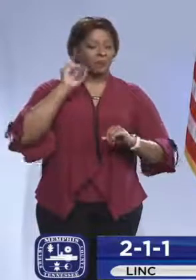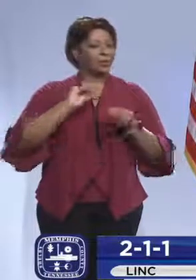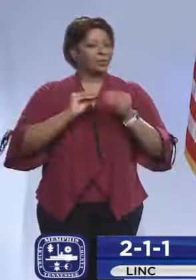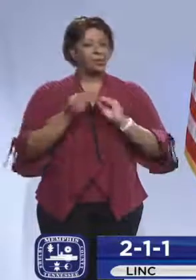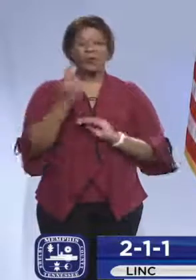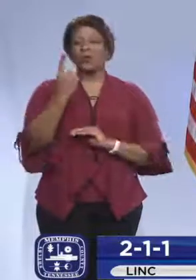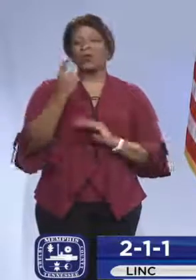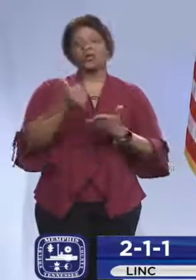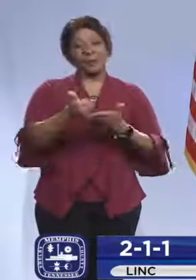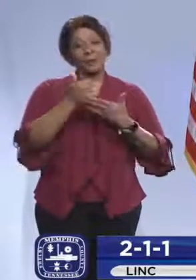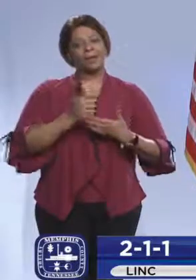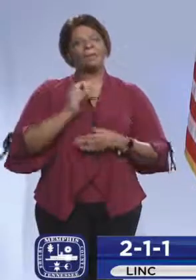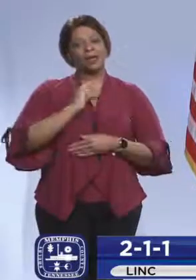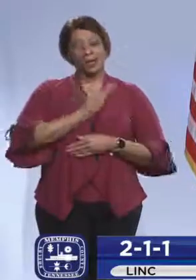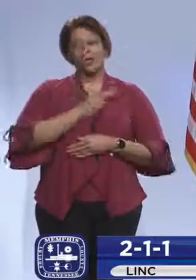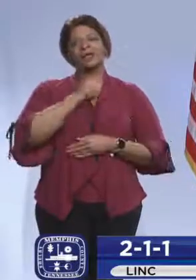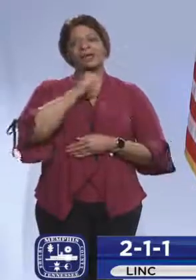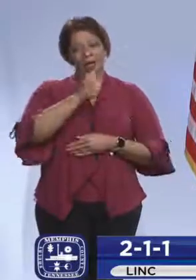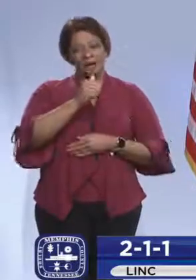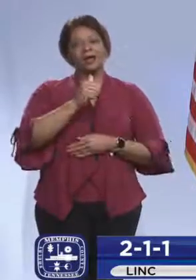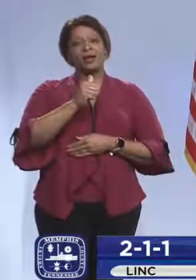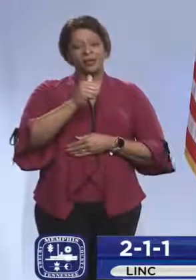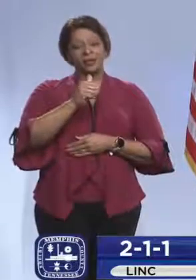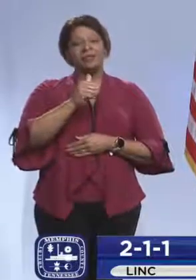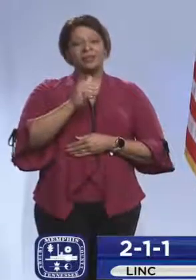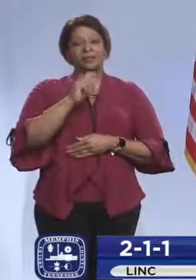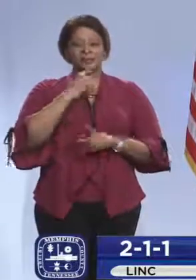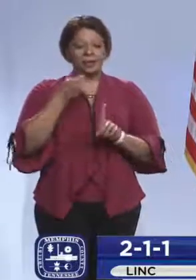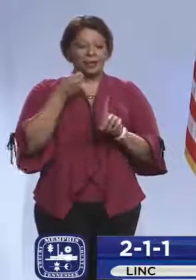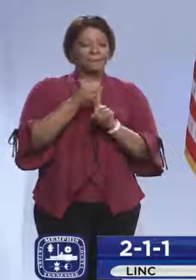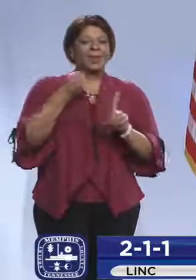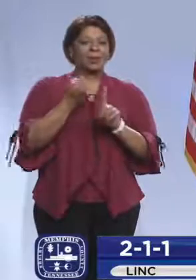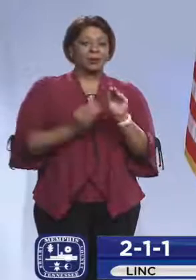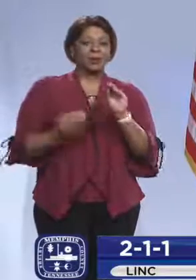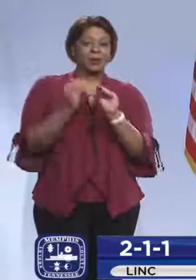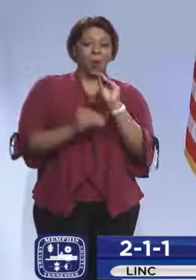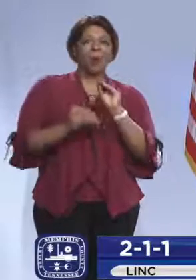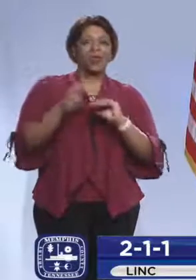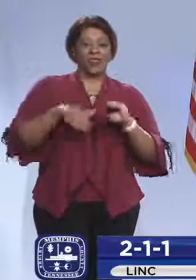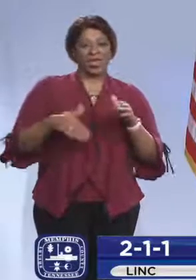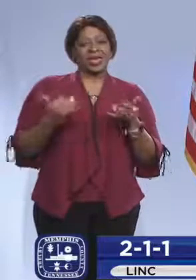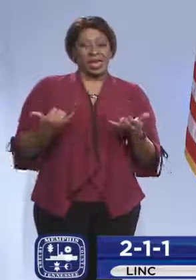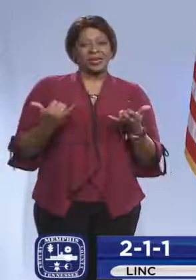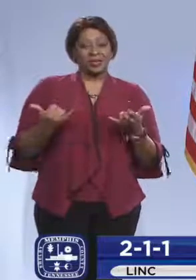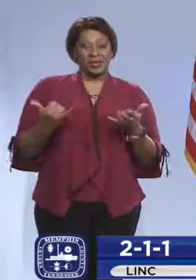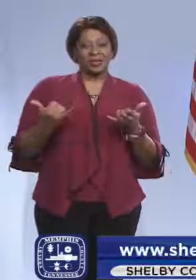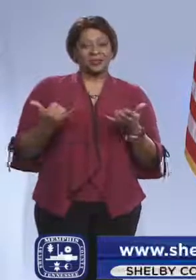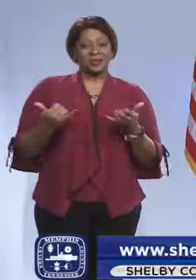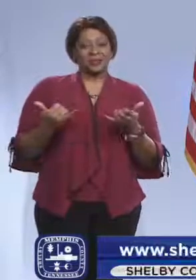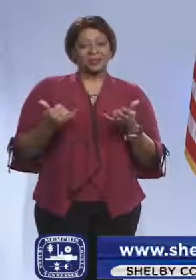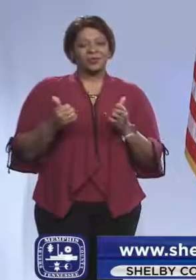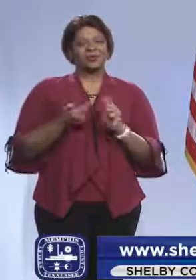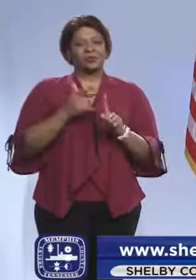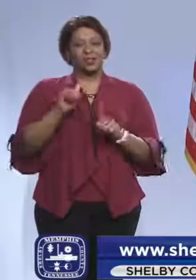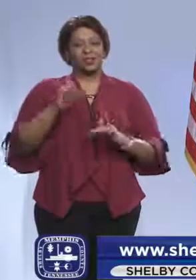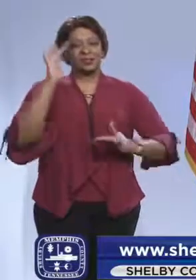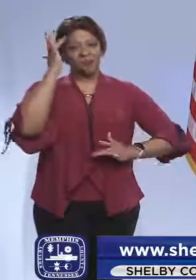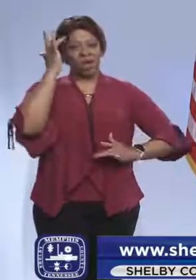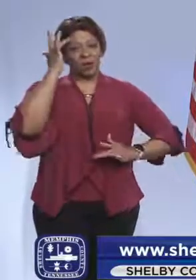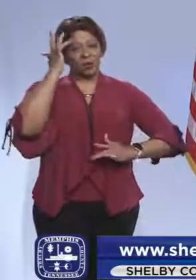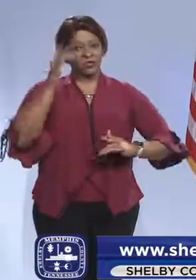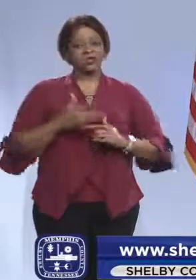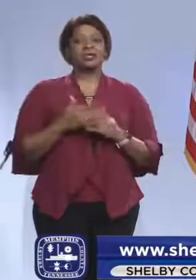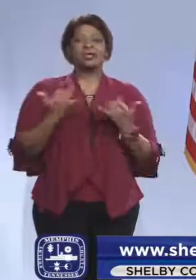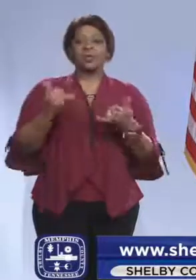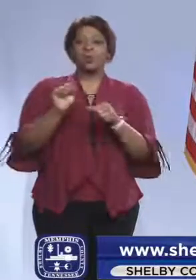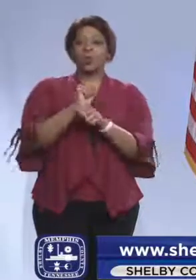way you can help us to not be impacted even more than we already have been by the virus. In addition, we're also